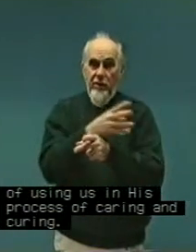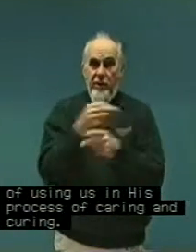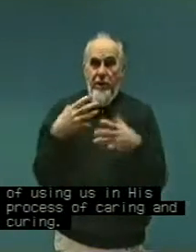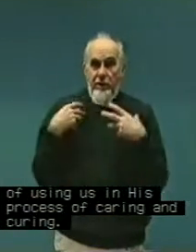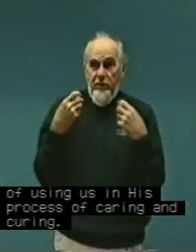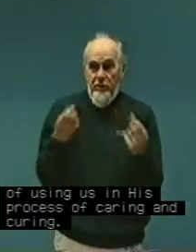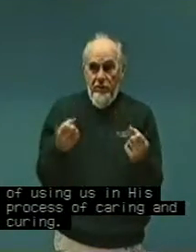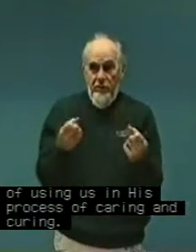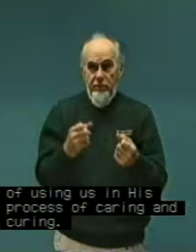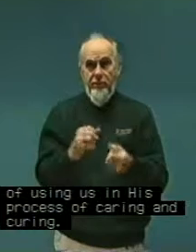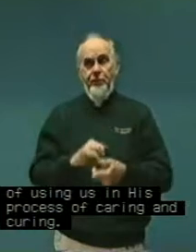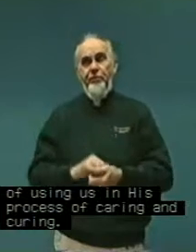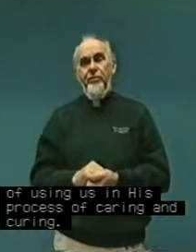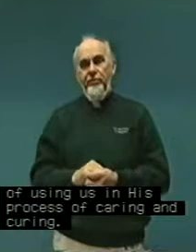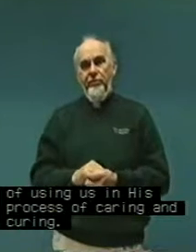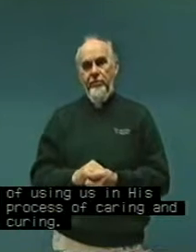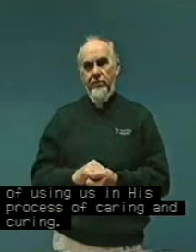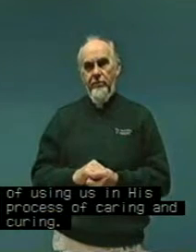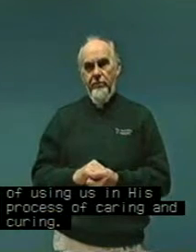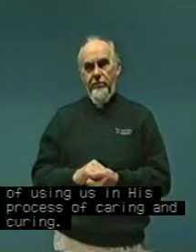of caring and curing.